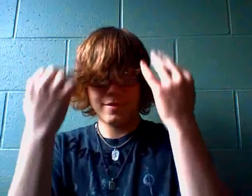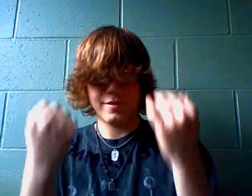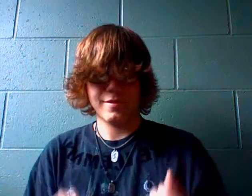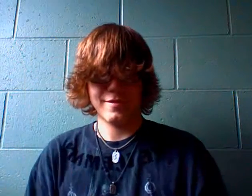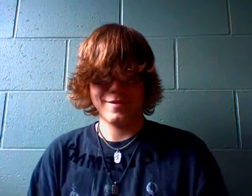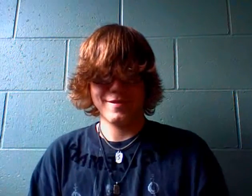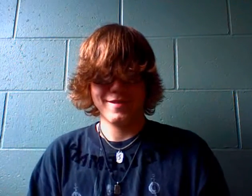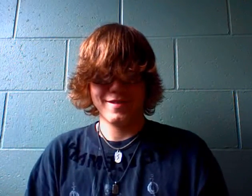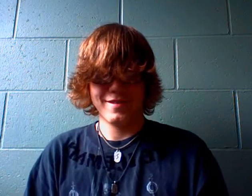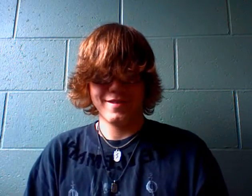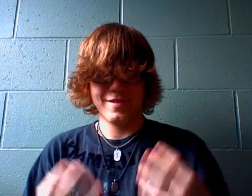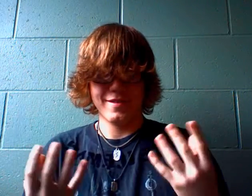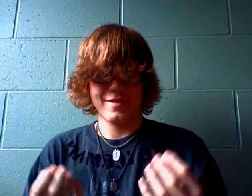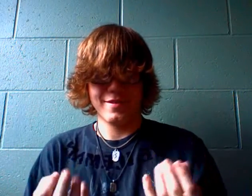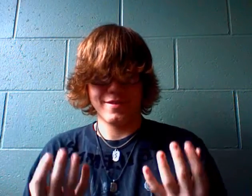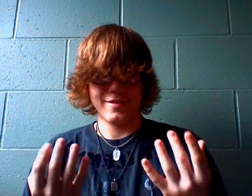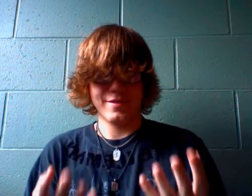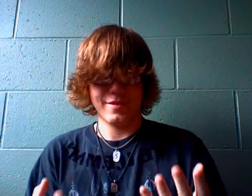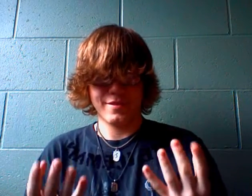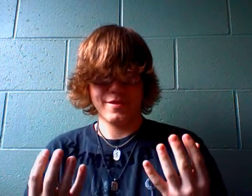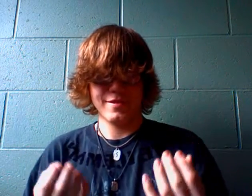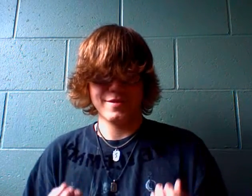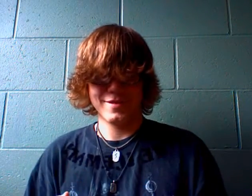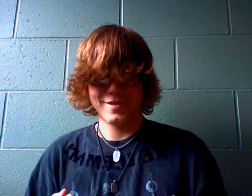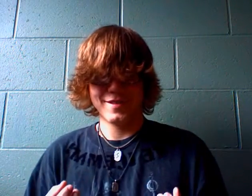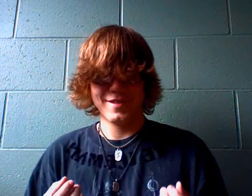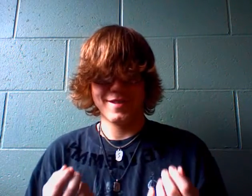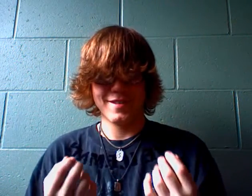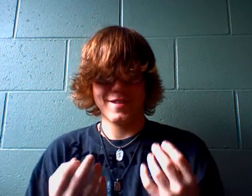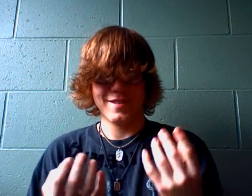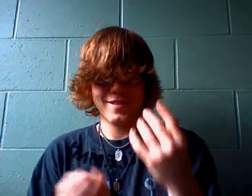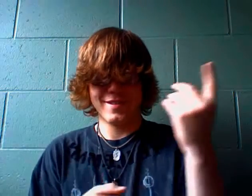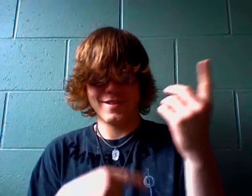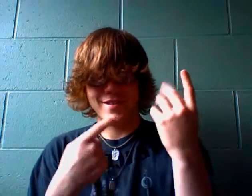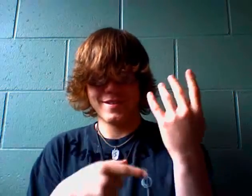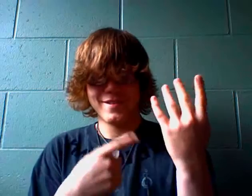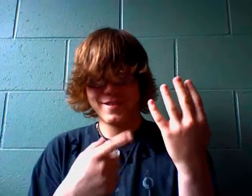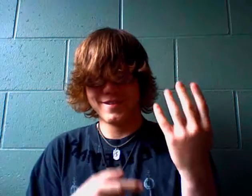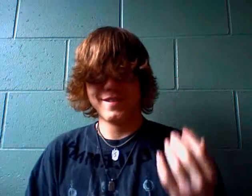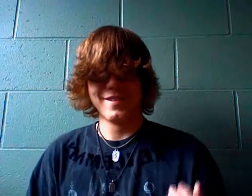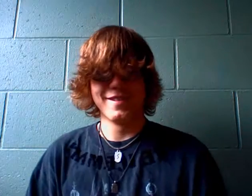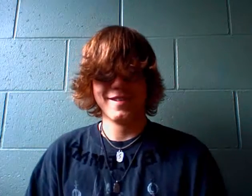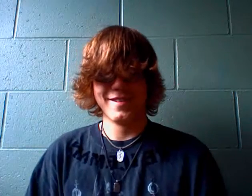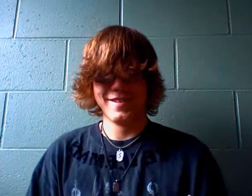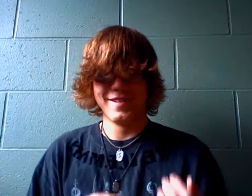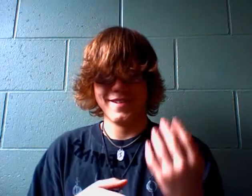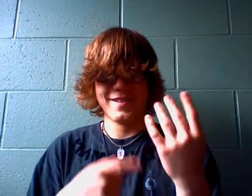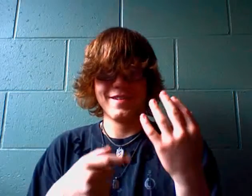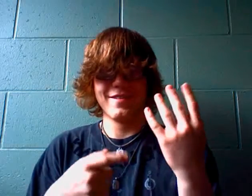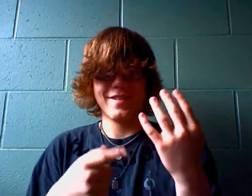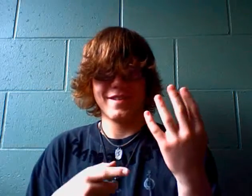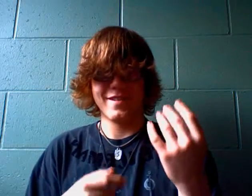higher. And it burns, burns, burns. The ring of fire. The ring of fire.